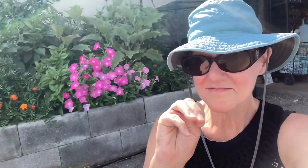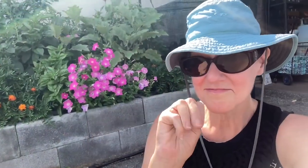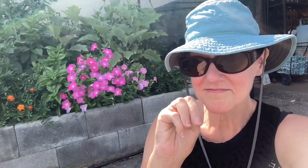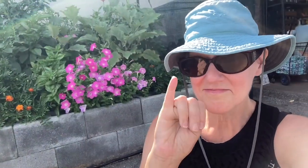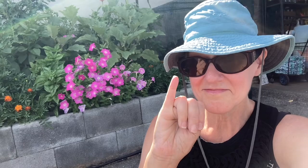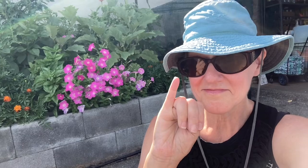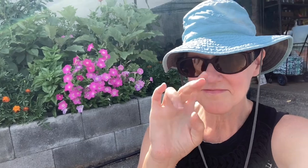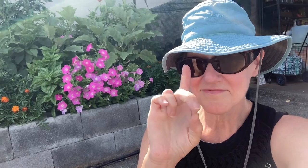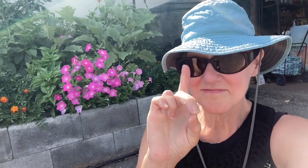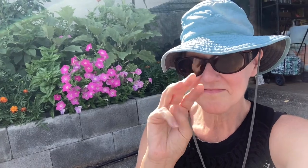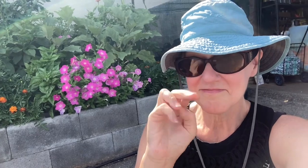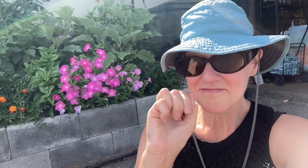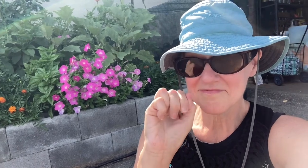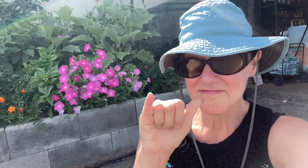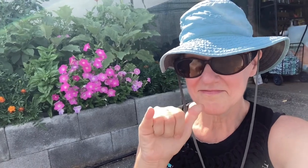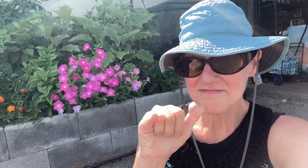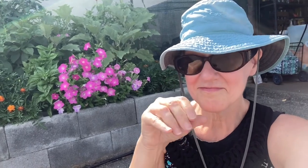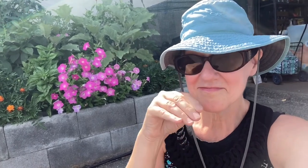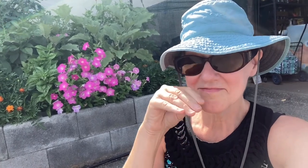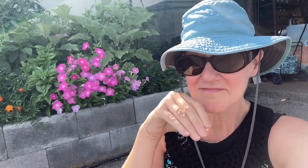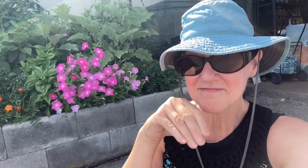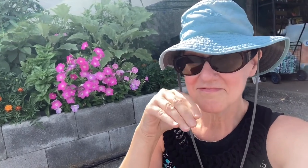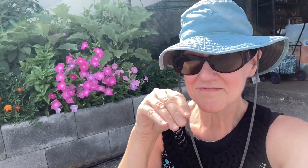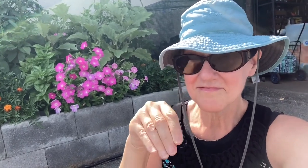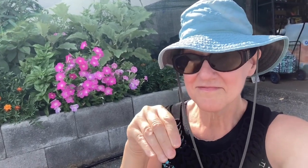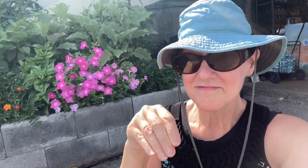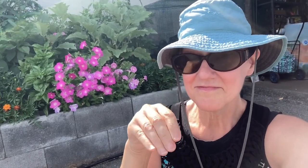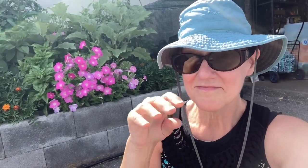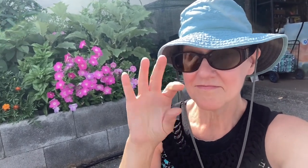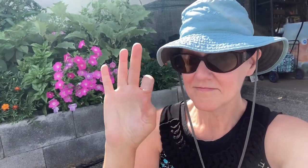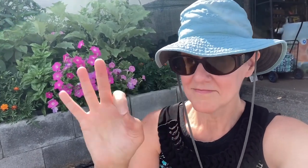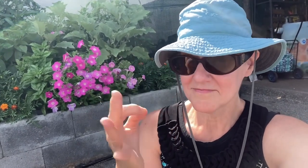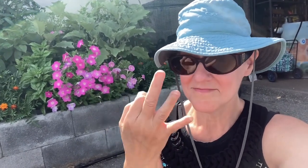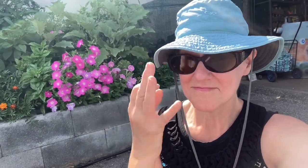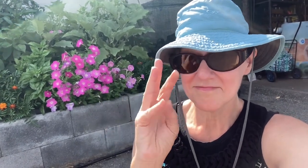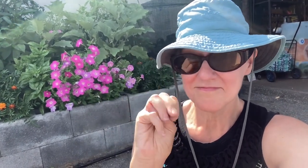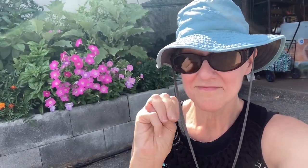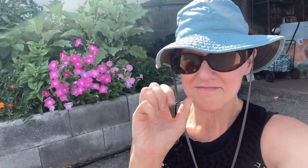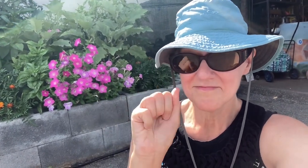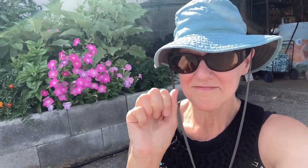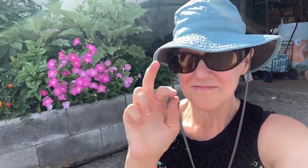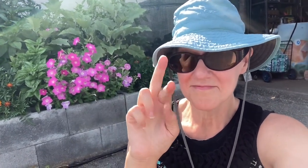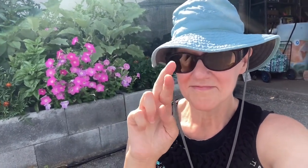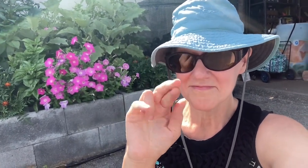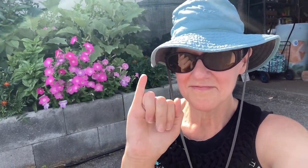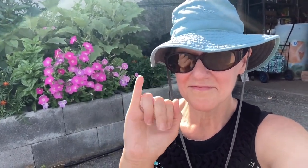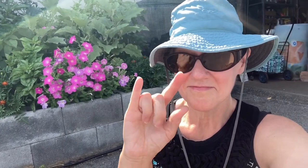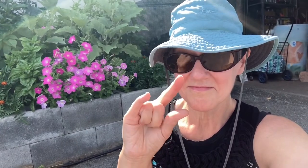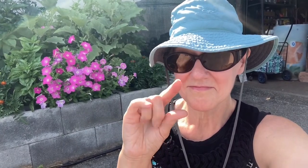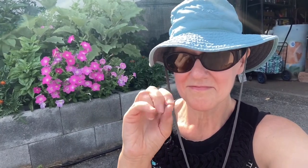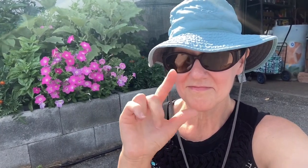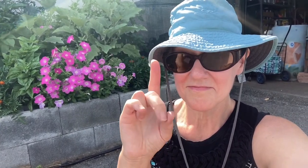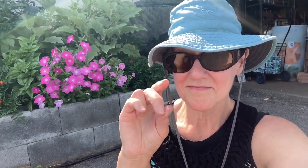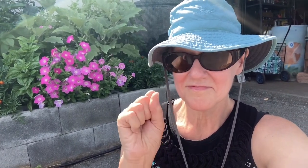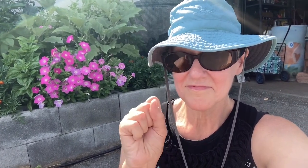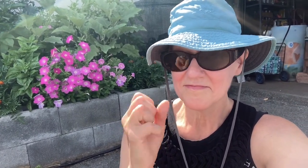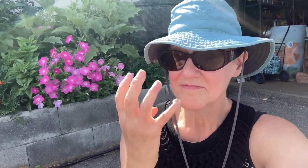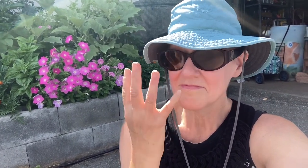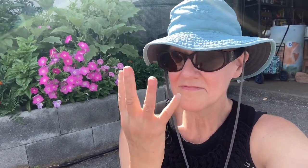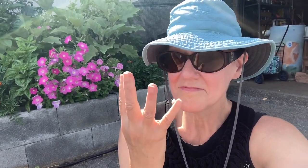In mid-May, we planted out French marigolds in 4 different locations